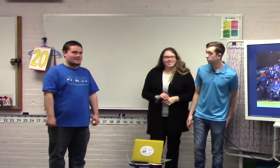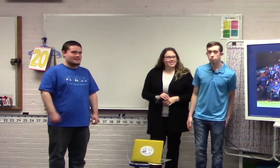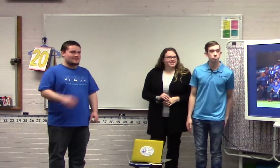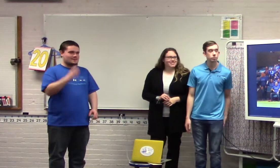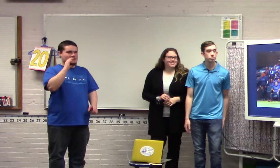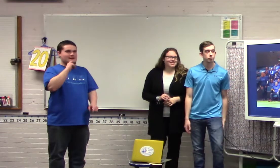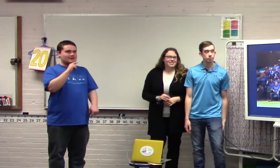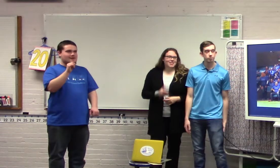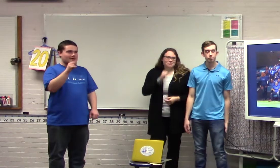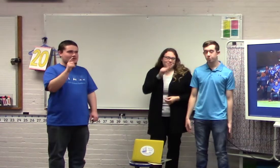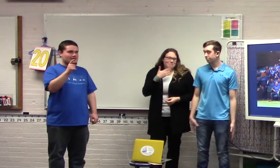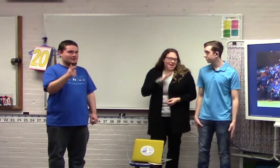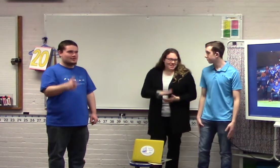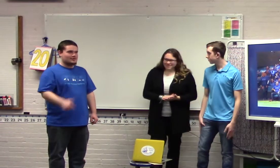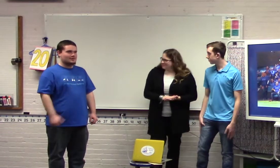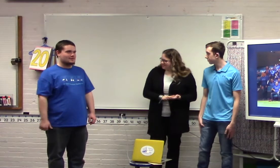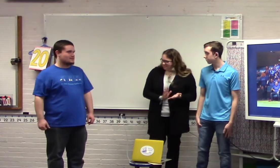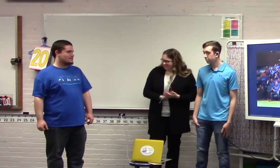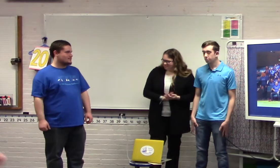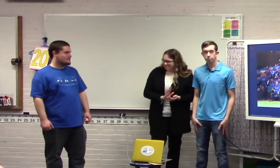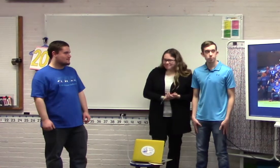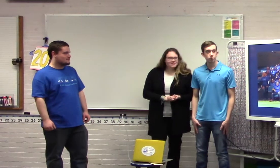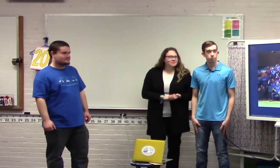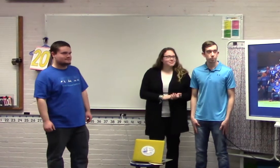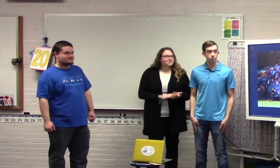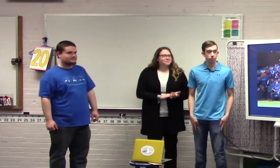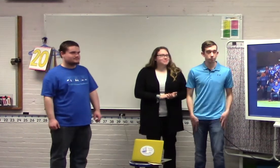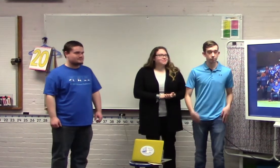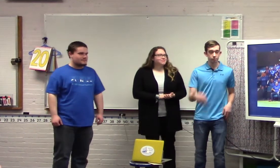Yeah, I guess I need to think about that and answer later.